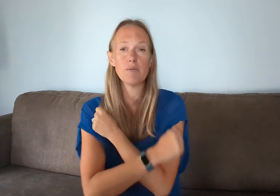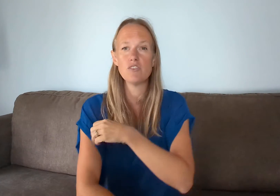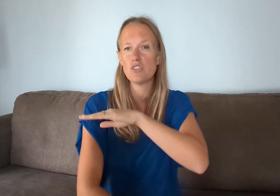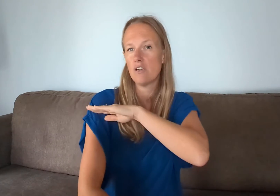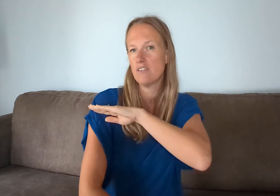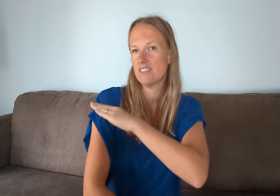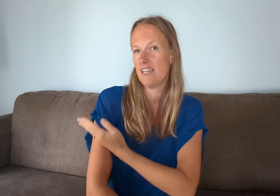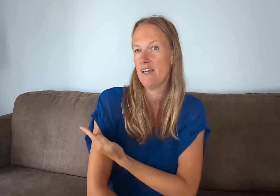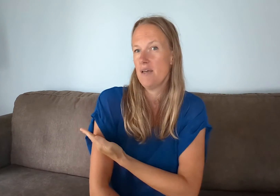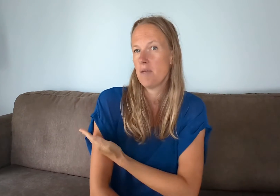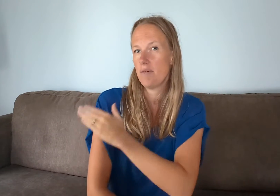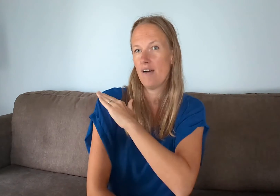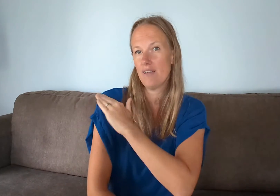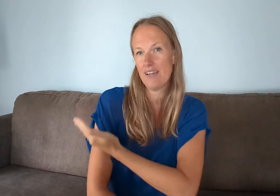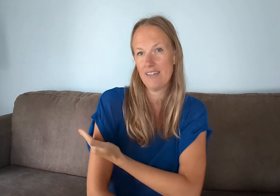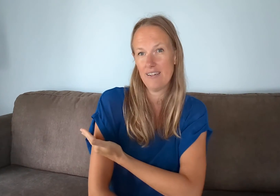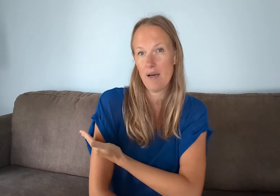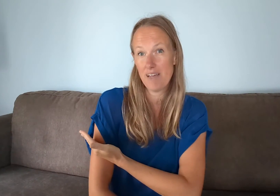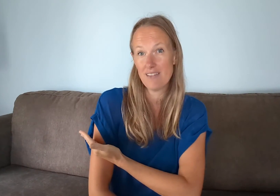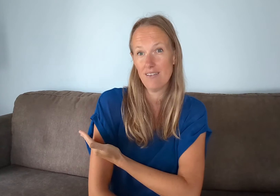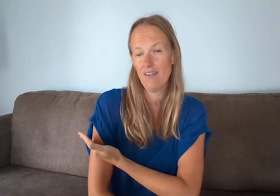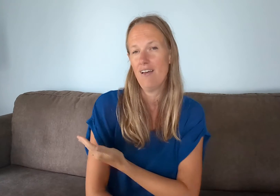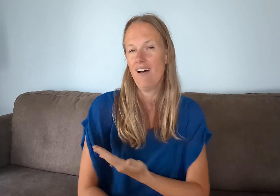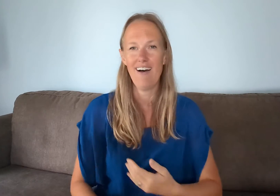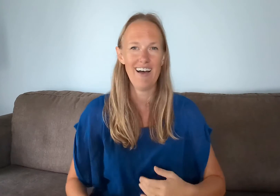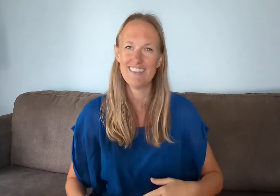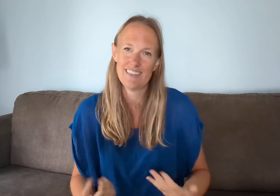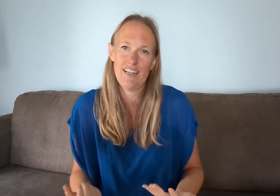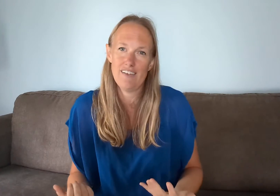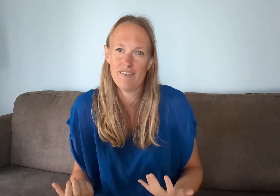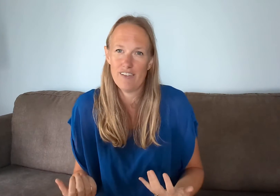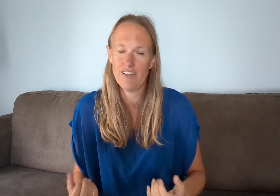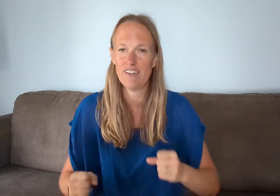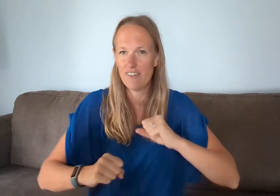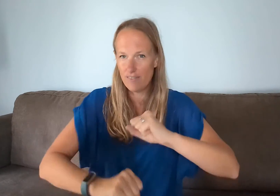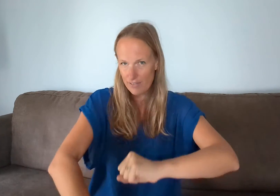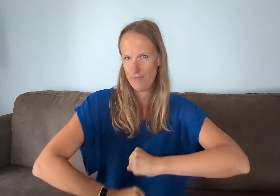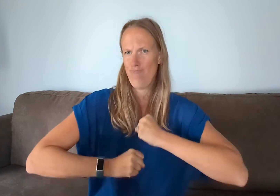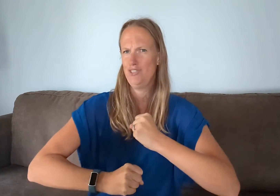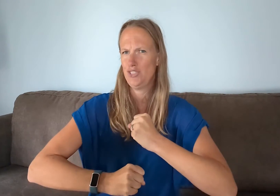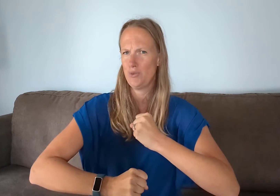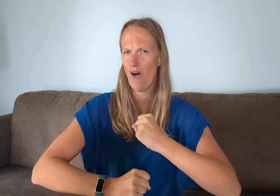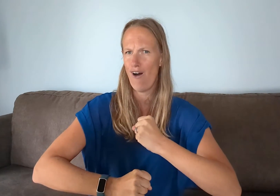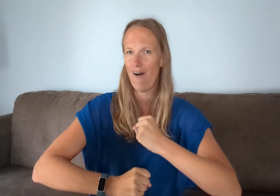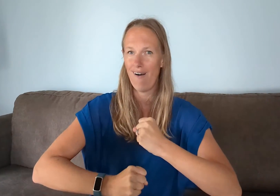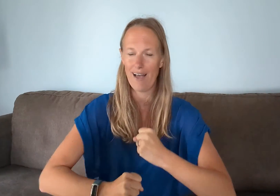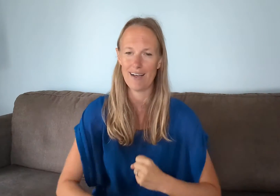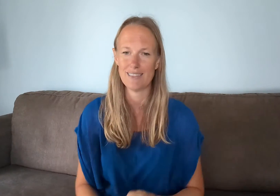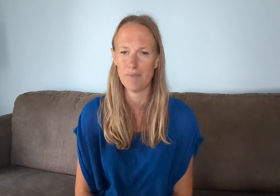for strong, you'll see people outline a muscle. I just love the figurative strong, I got some